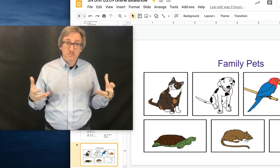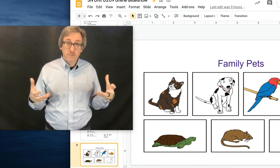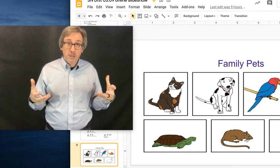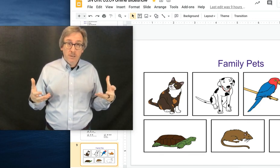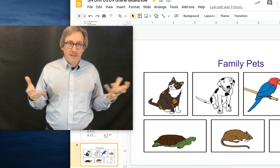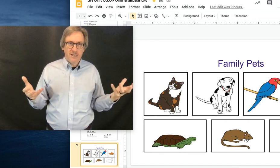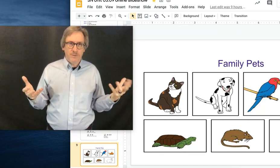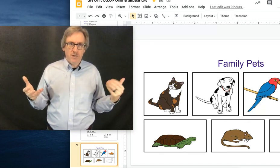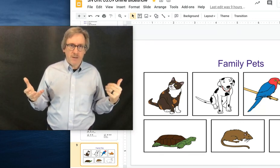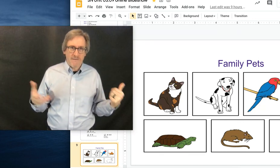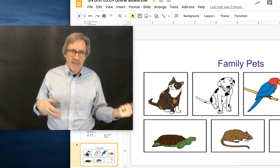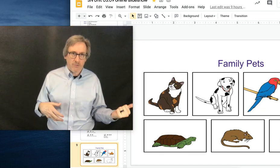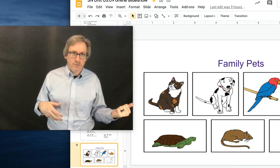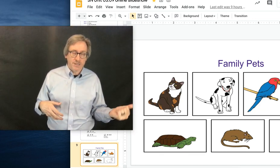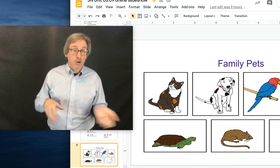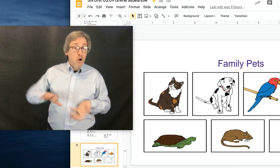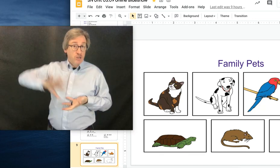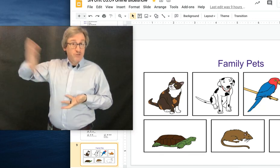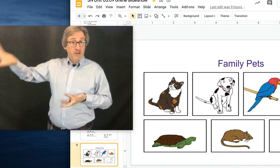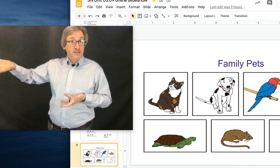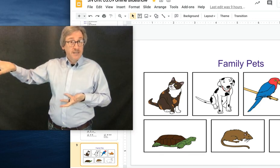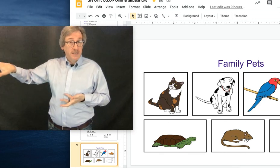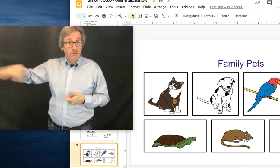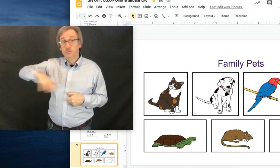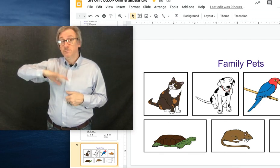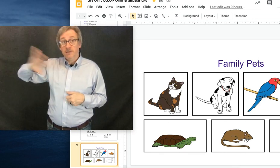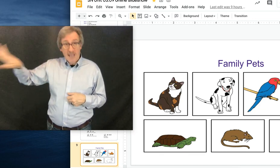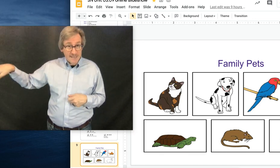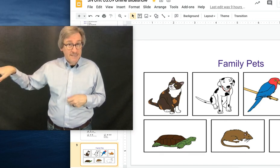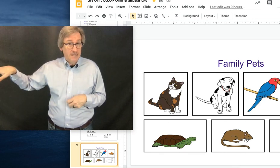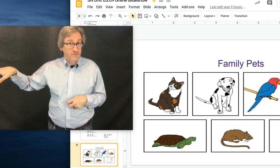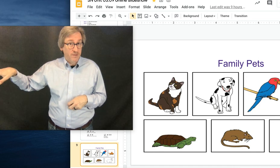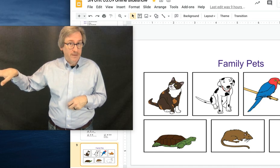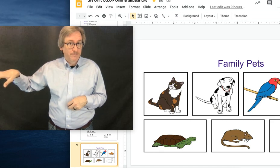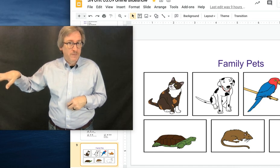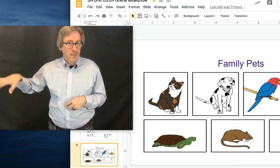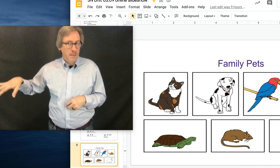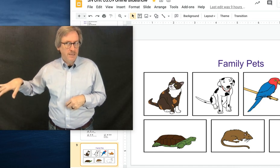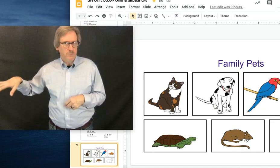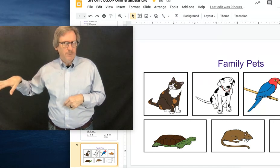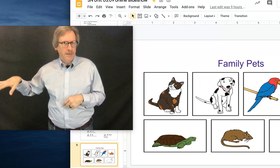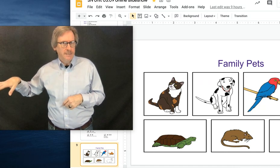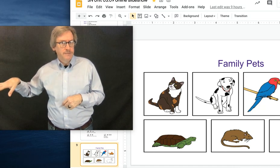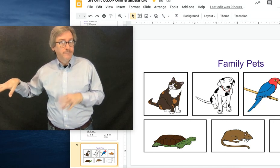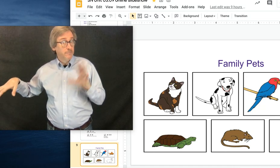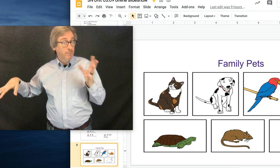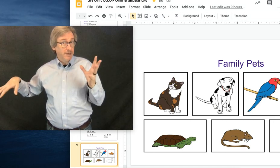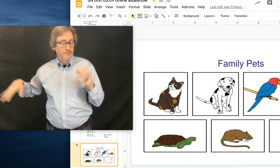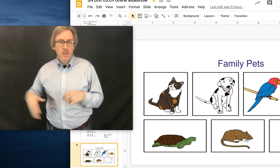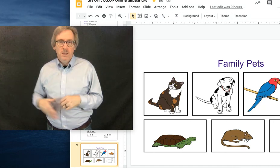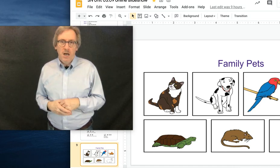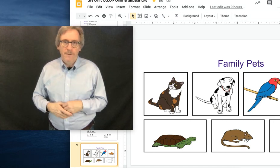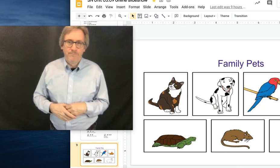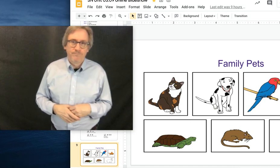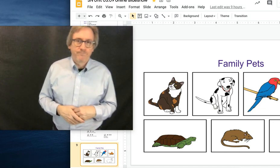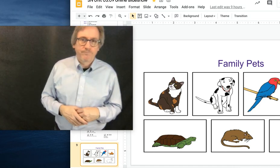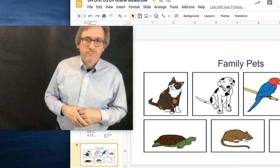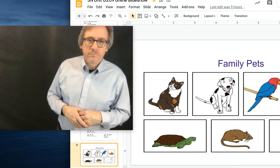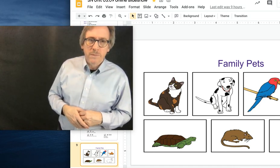developed because we don't have kangaroos here. Australian Sign Language has signs for them. I don't know what it is, but